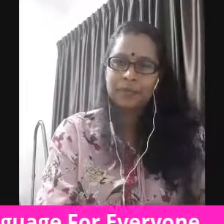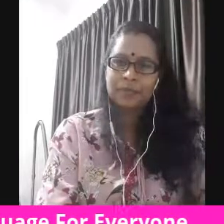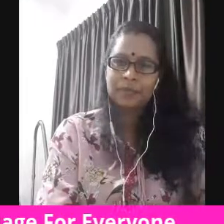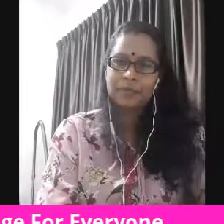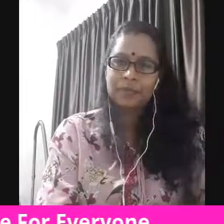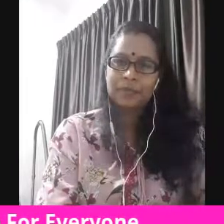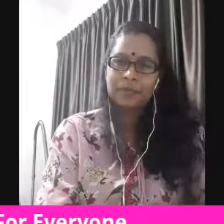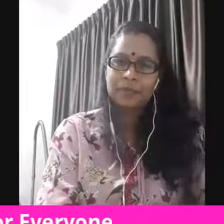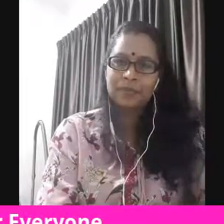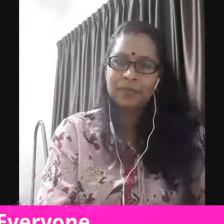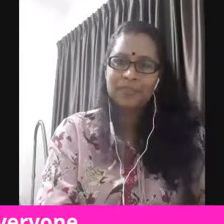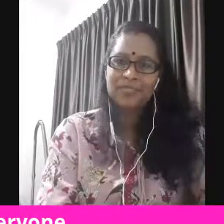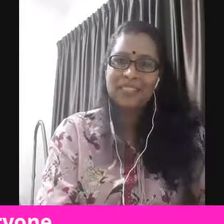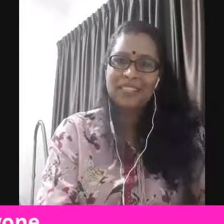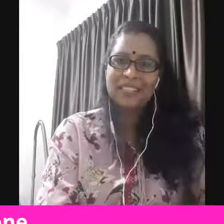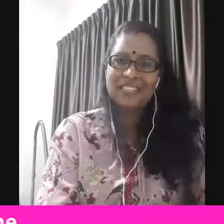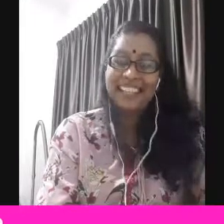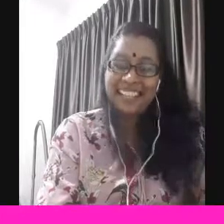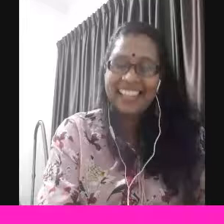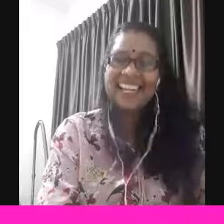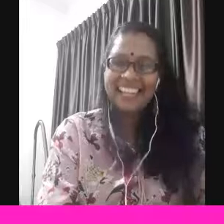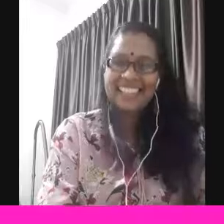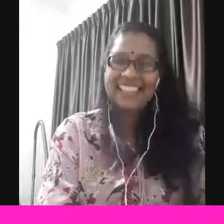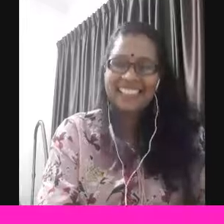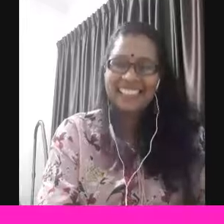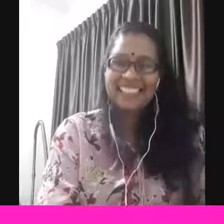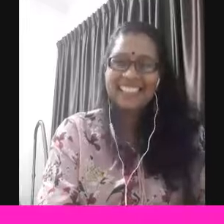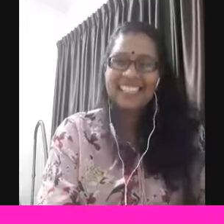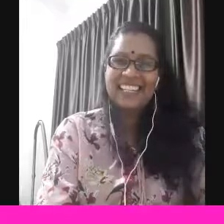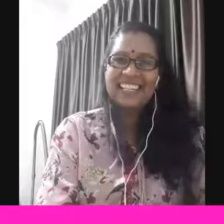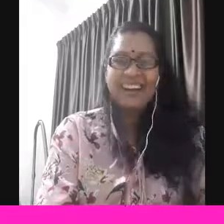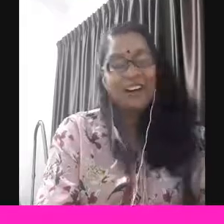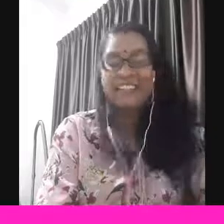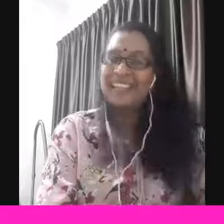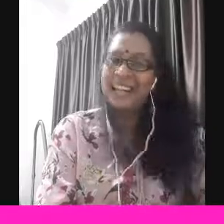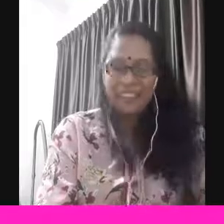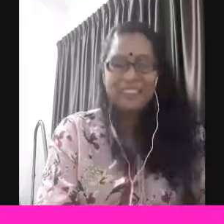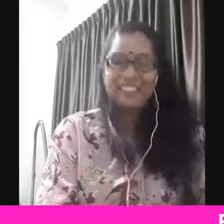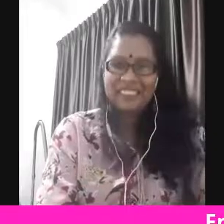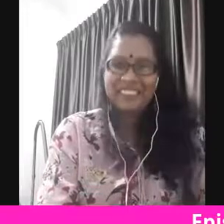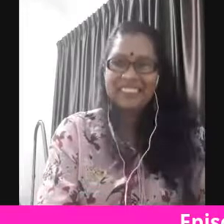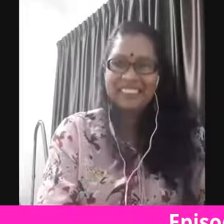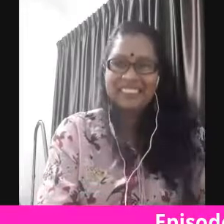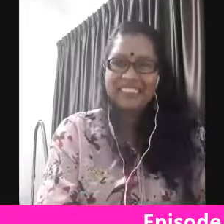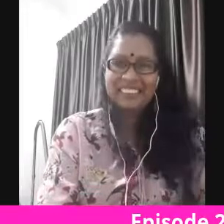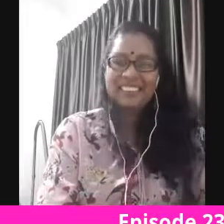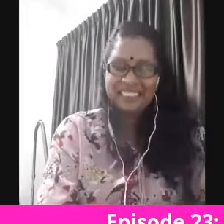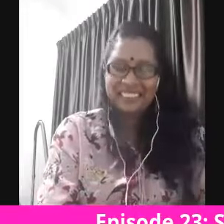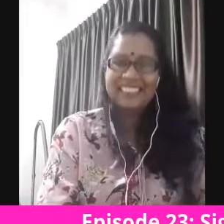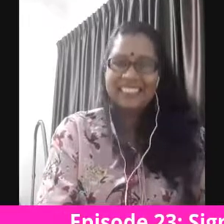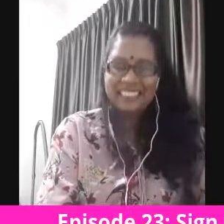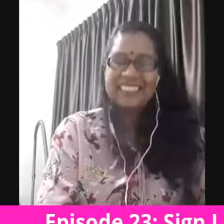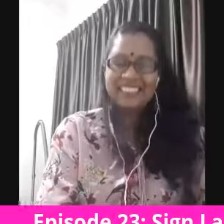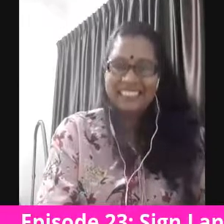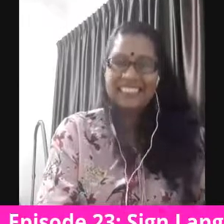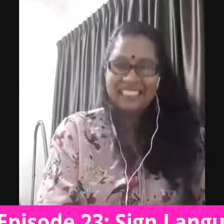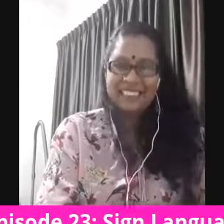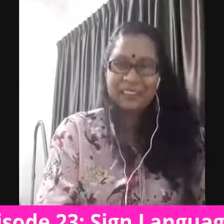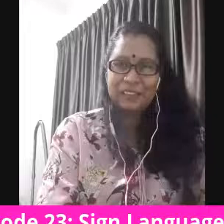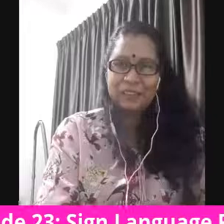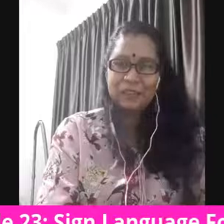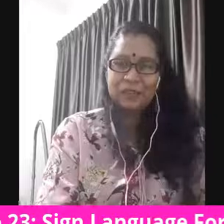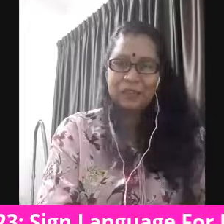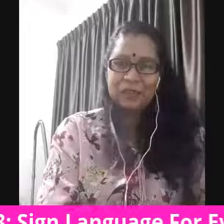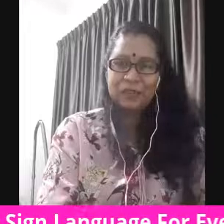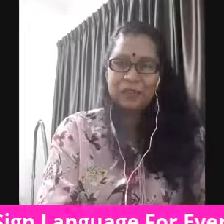an example, okay is not this. This means go up. So it's actually Yeah. there are difference in this. So